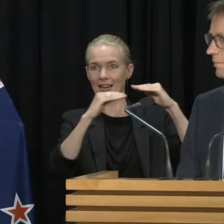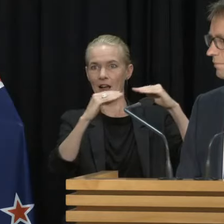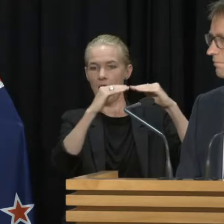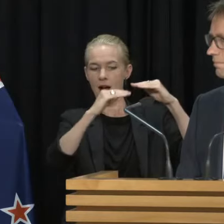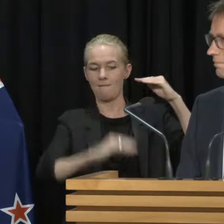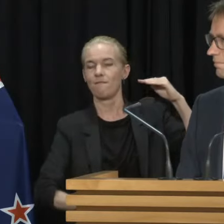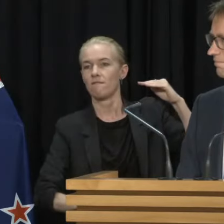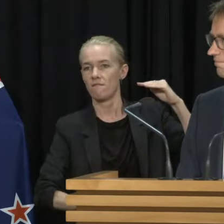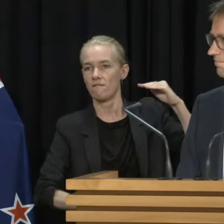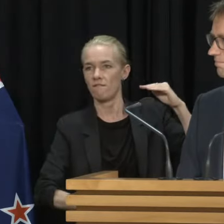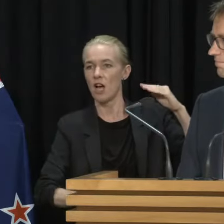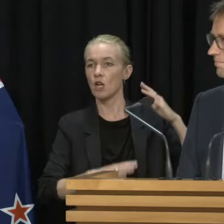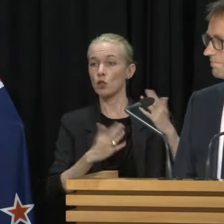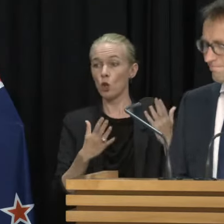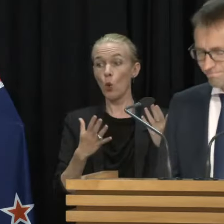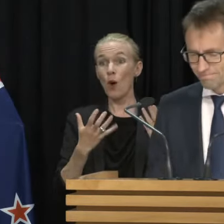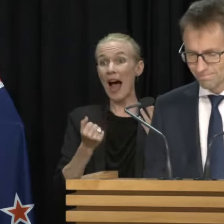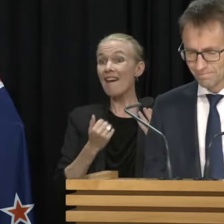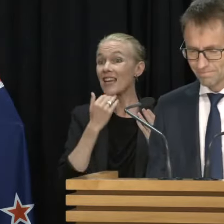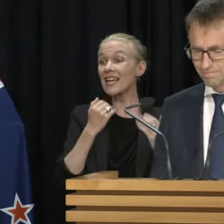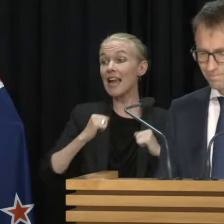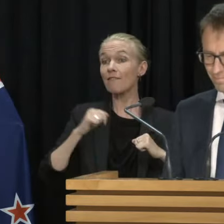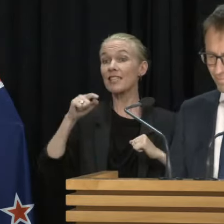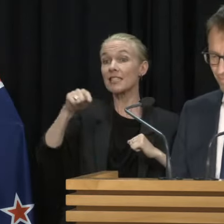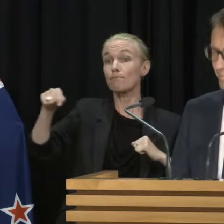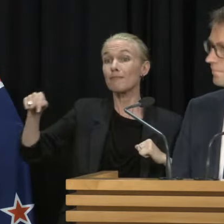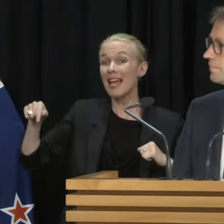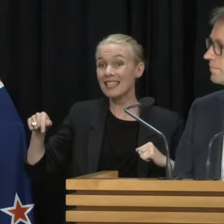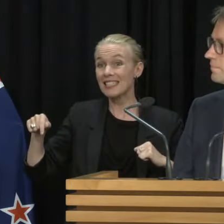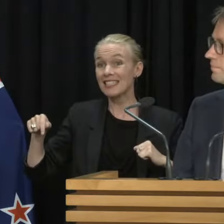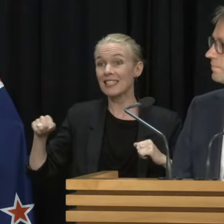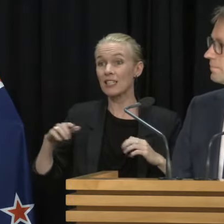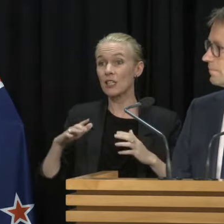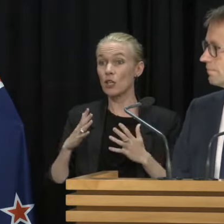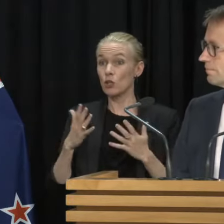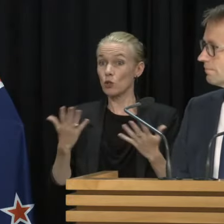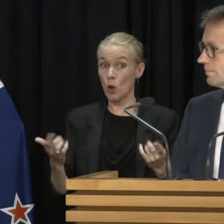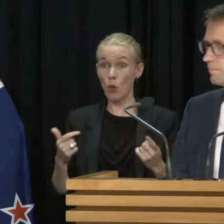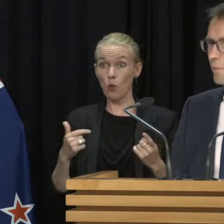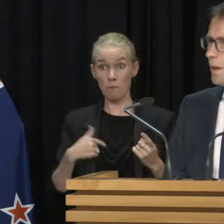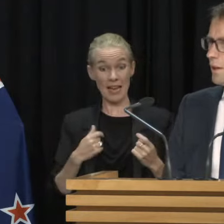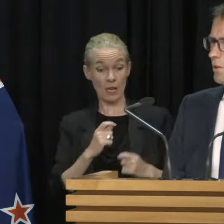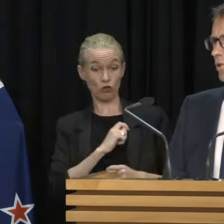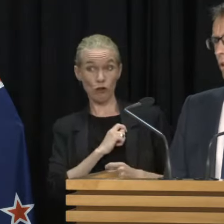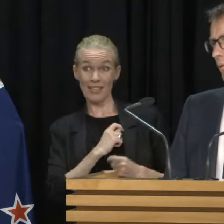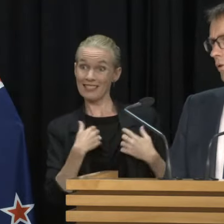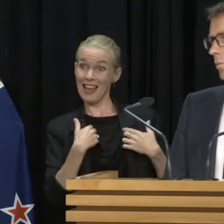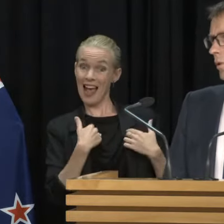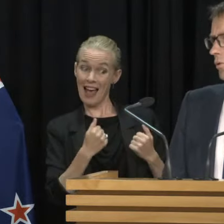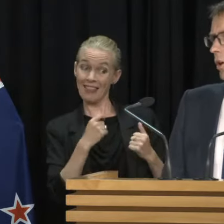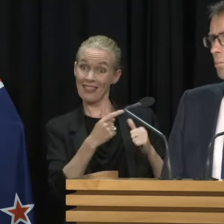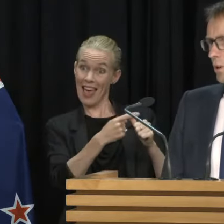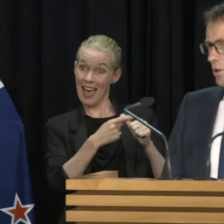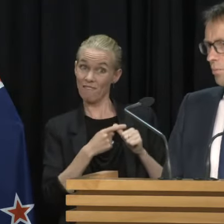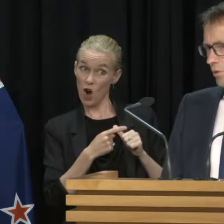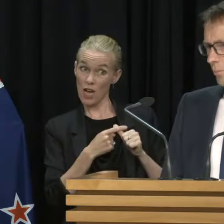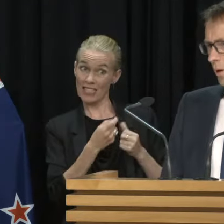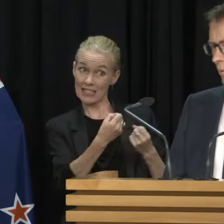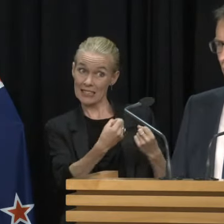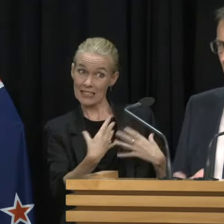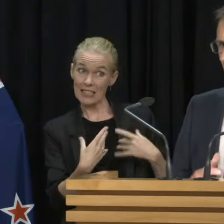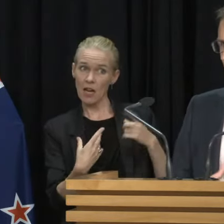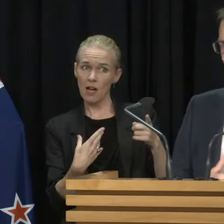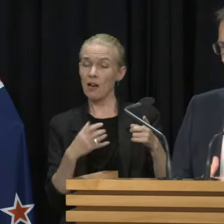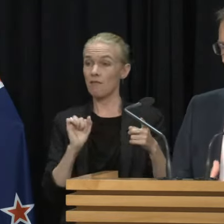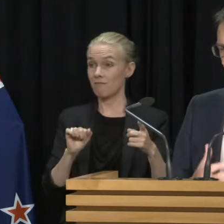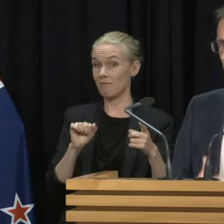I'll let the Director General comment on Health's advice, but I was confident in the advice that I got from Health. So, Yeah, just to confirm, there was no pressure brought to bear,